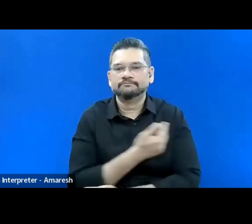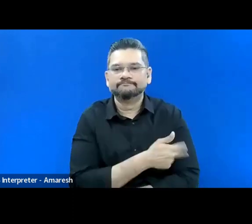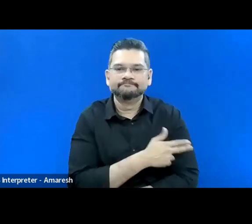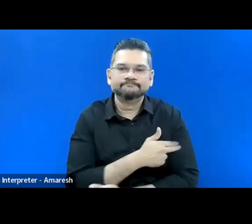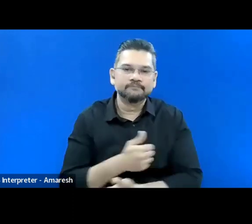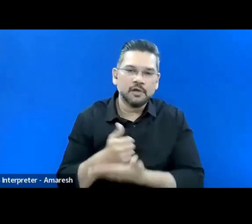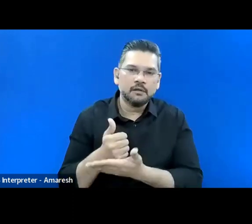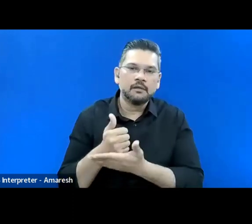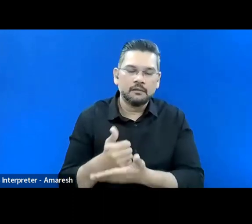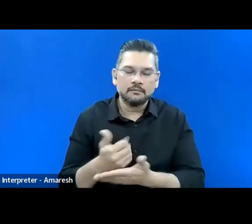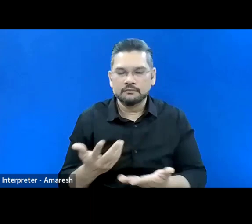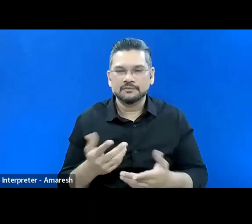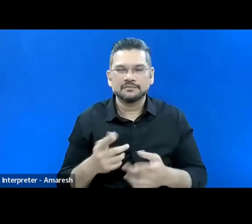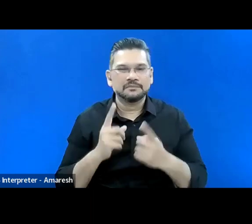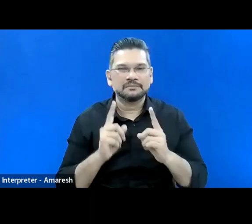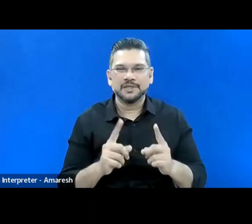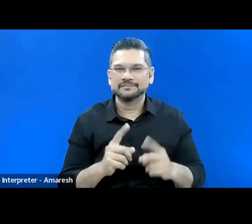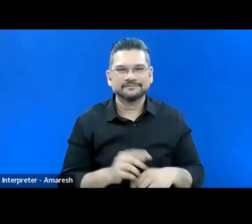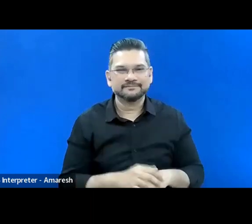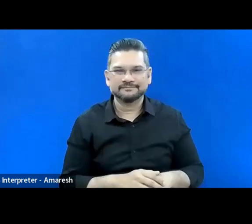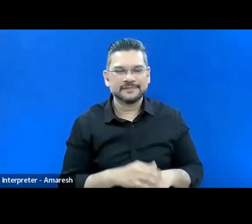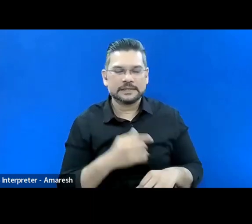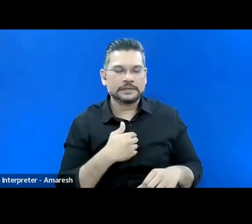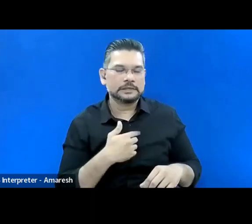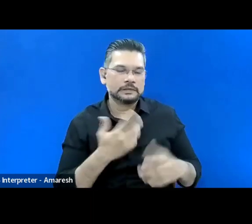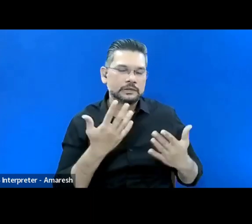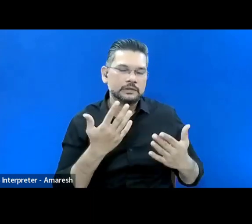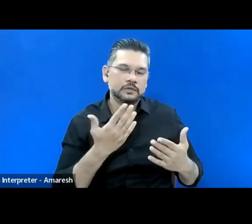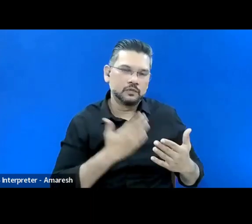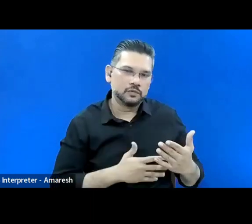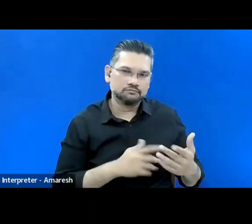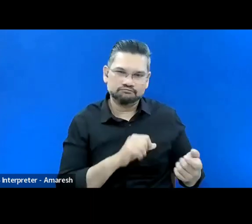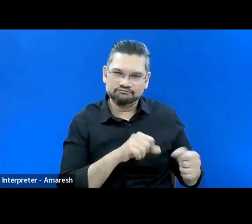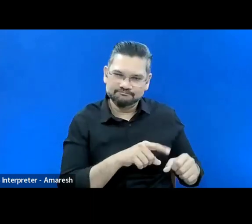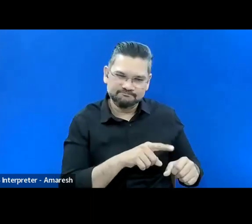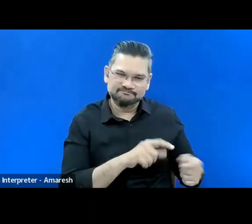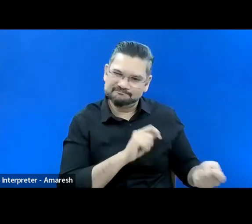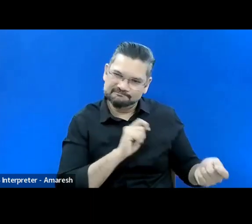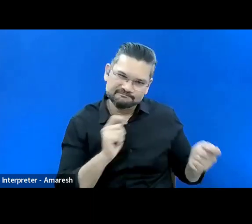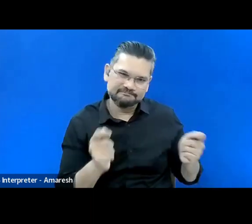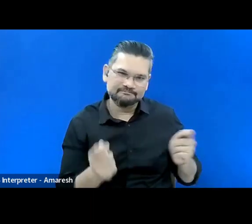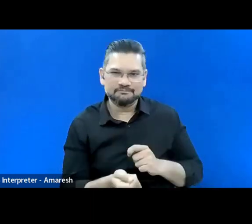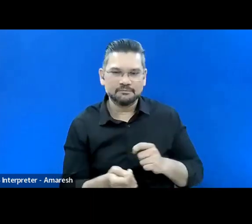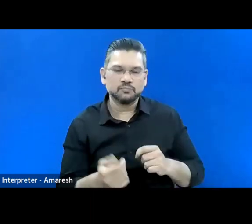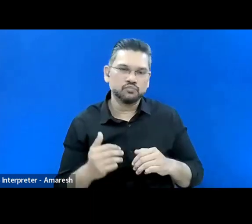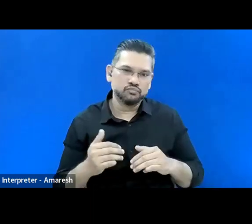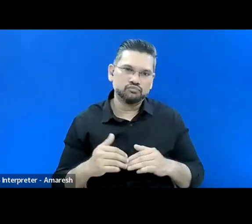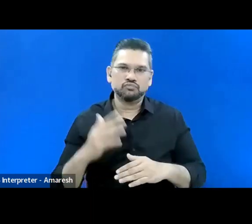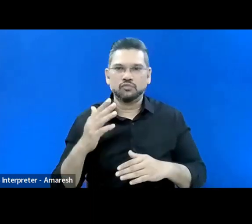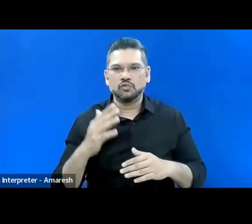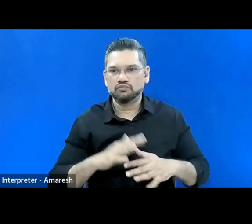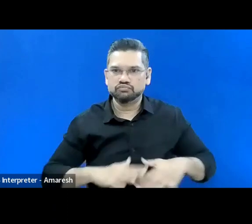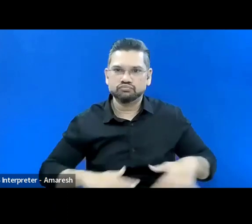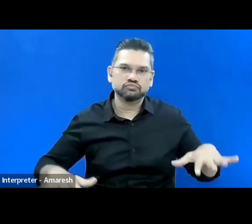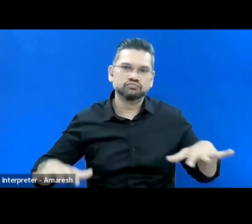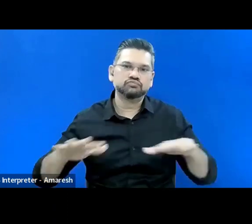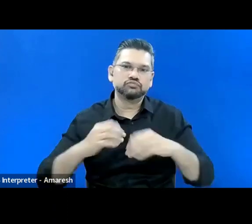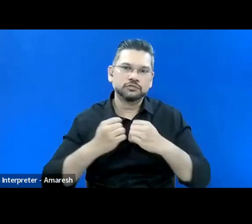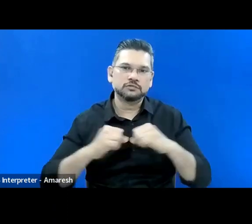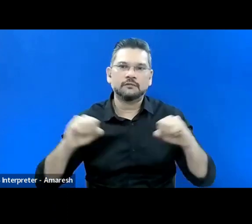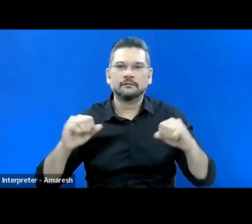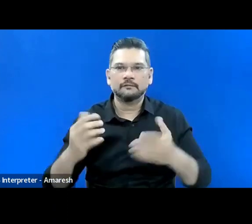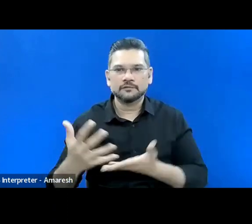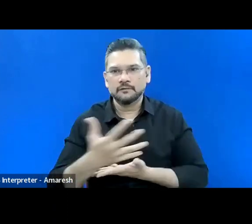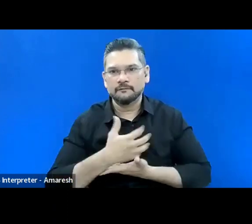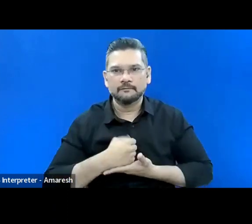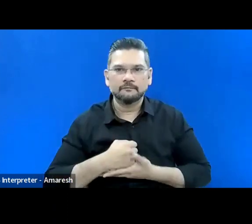of rehab, and also try to create a space, more space, a safe space for everyone, for young people in